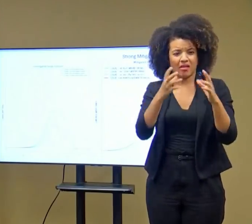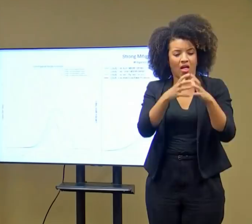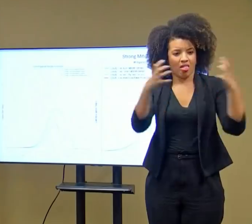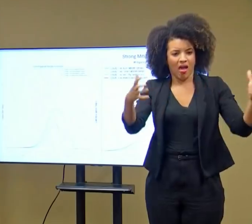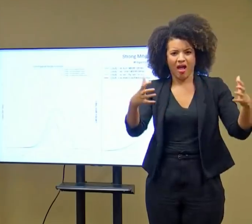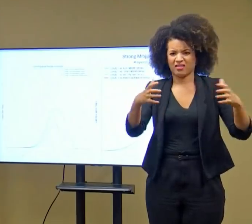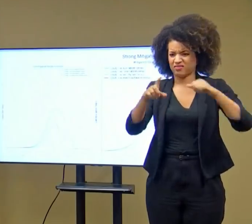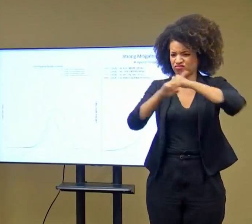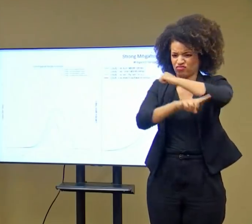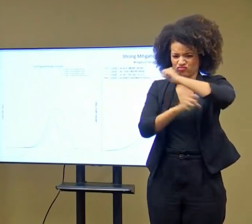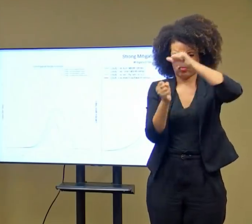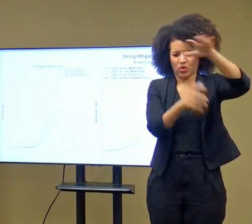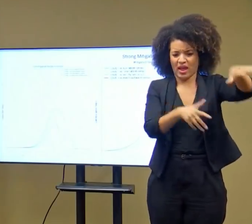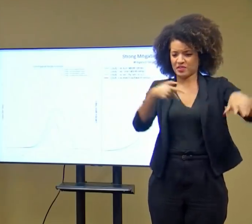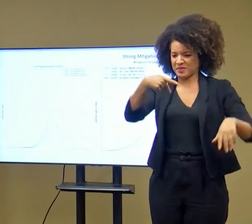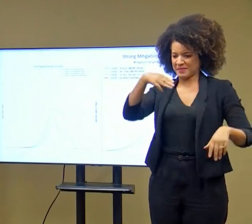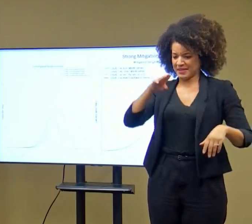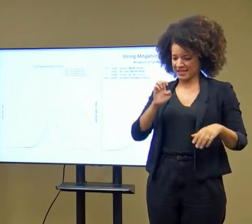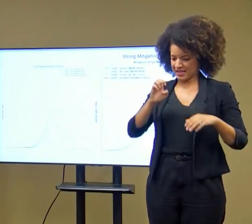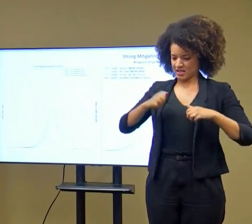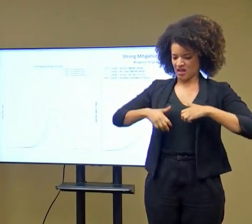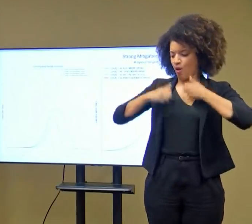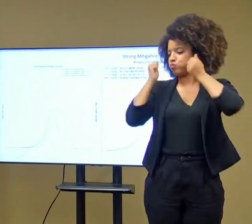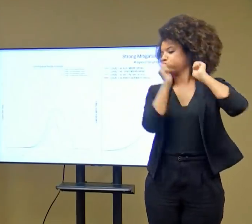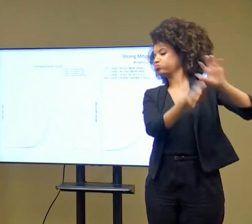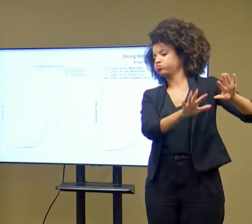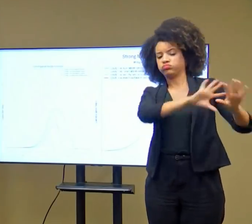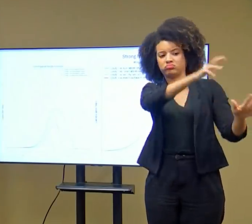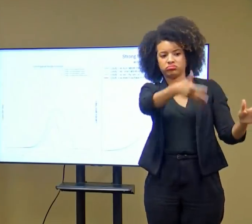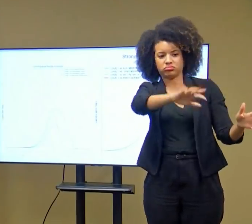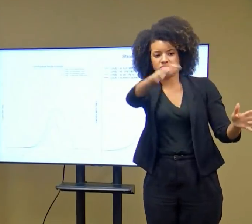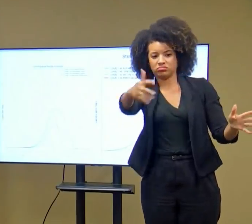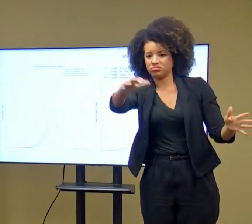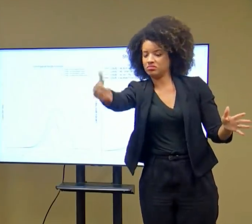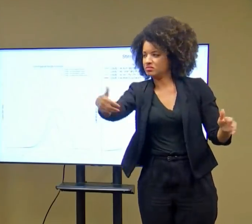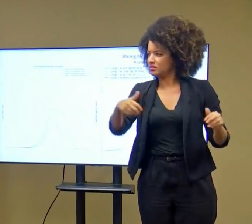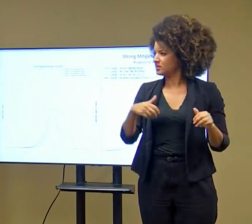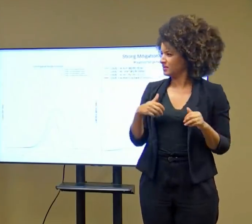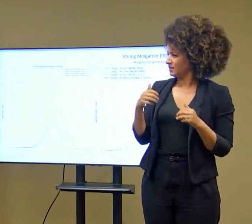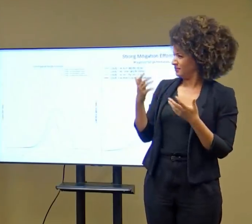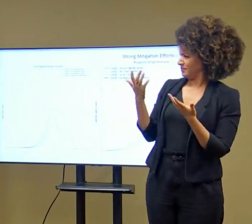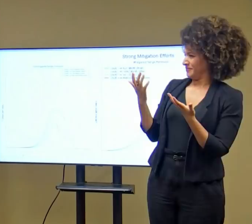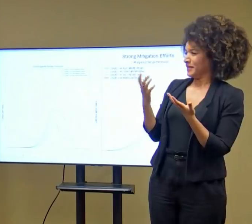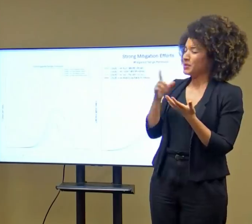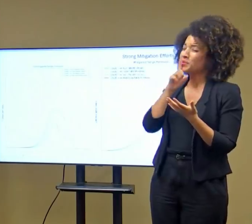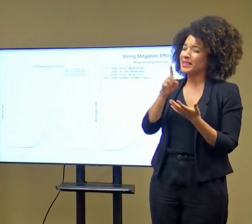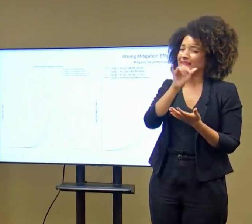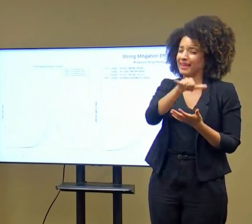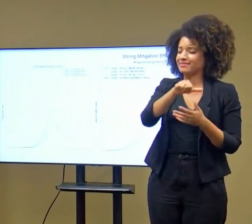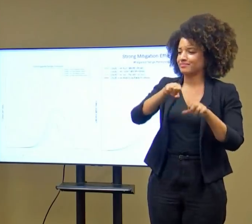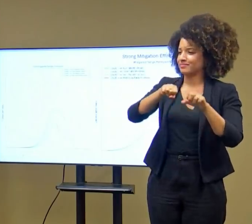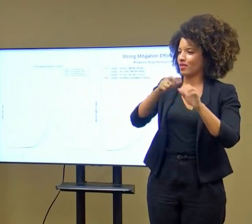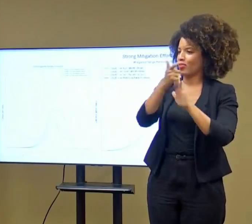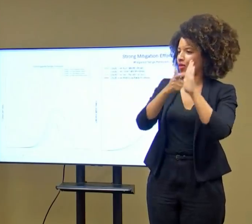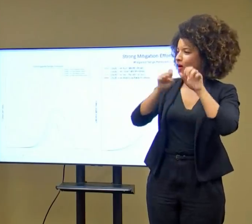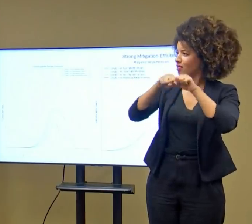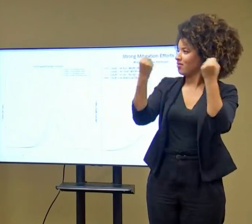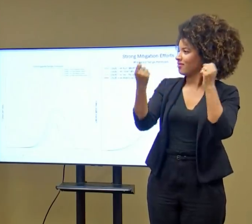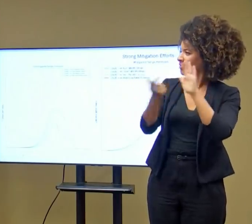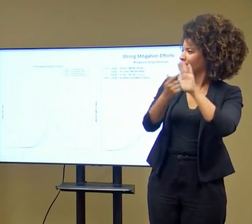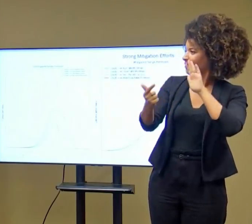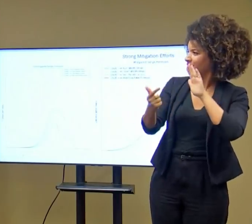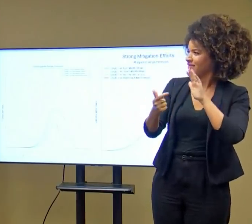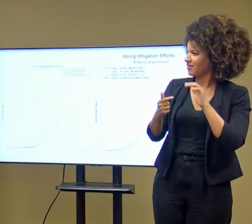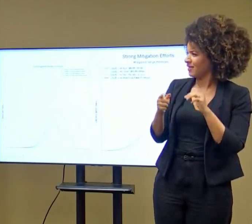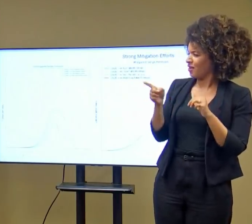you tell us a little bit about that as far as like a possible impact, littering or breaking the law for doing that? Or has the